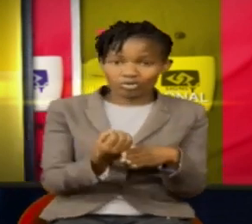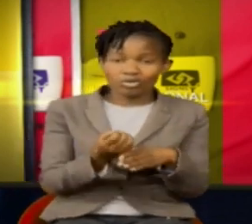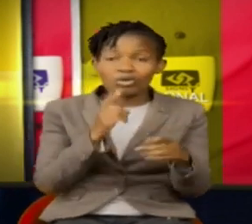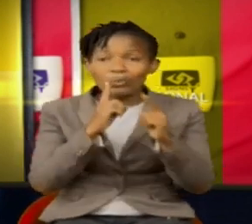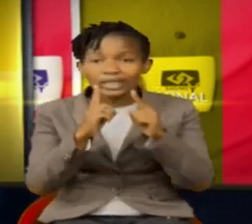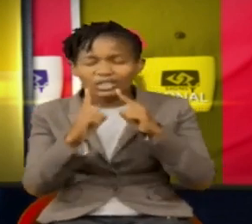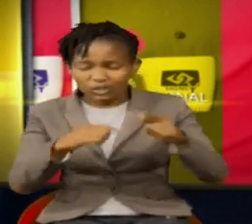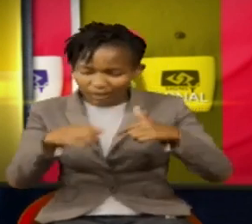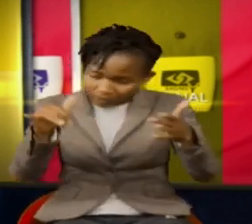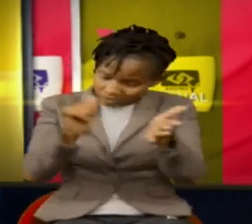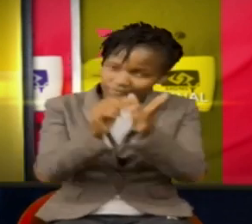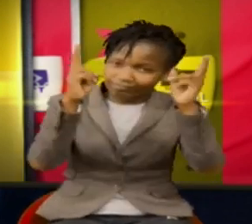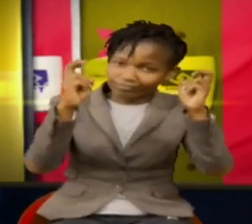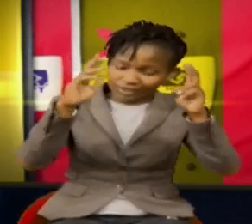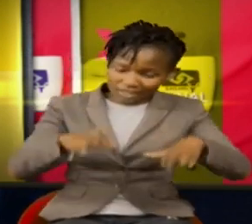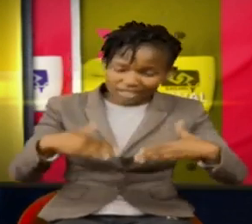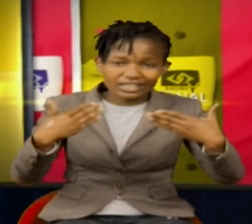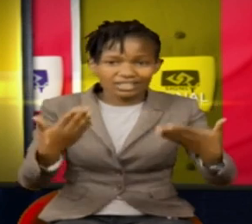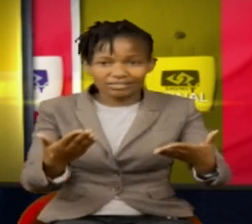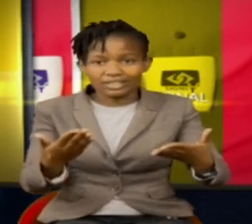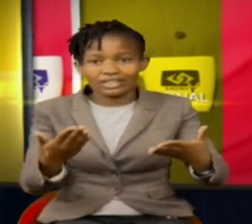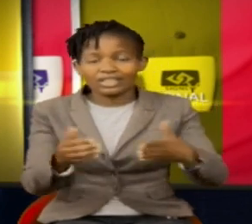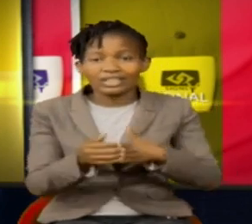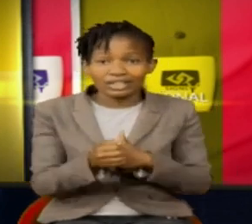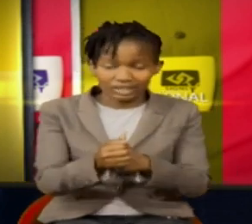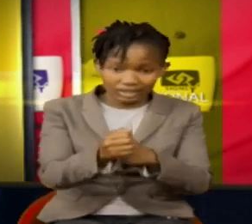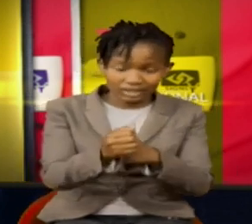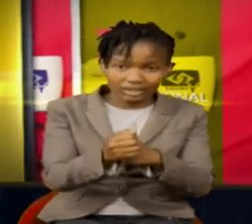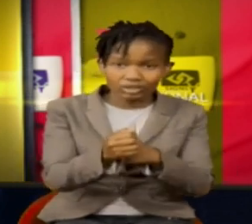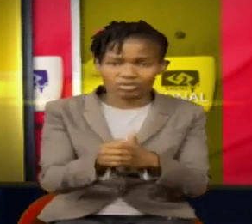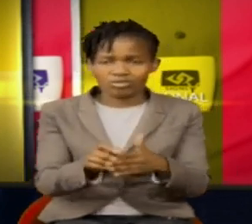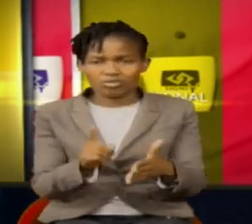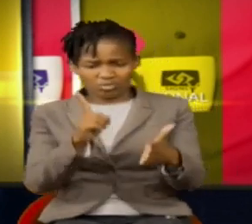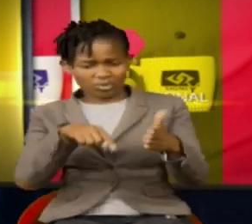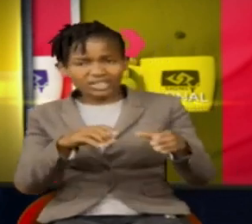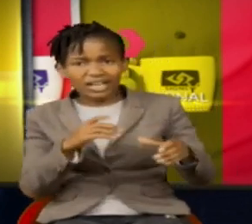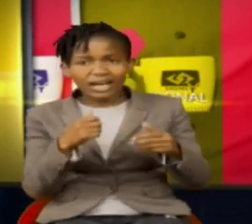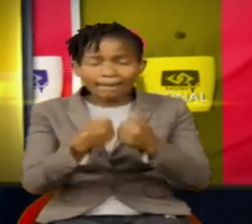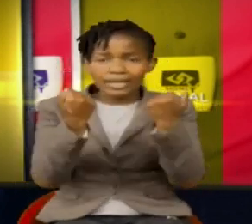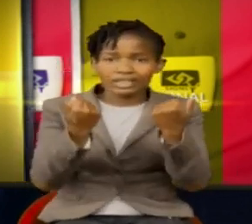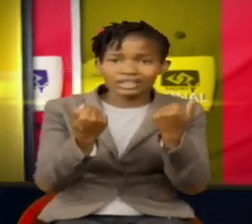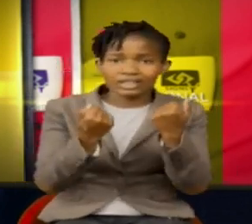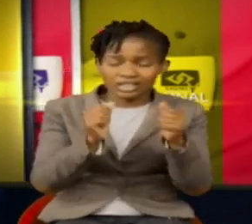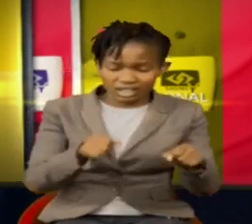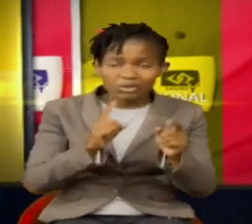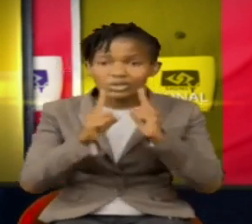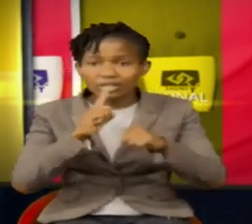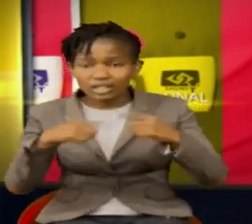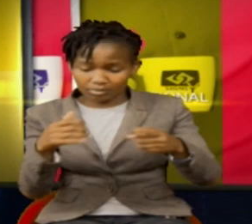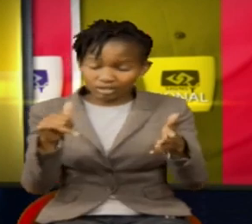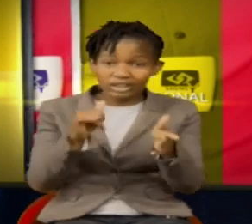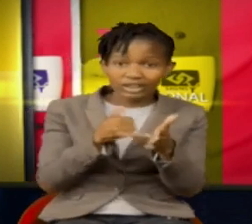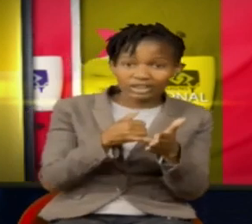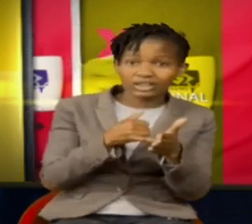these issues and give them guidance, talk to them, figure out what's going on. Yes. Is there a problem? Can we talk about it? Can we deal with